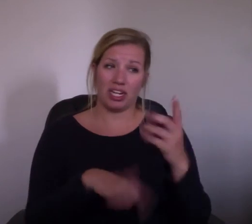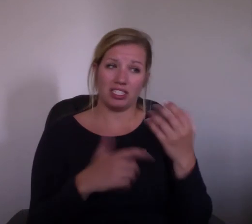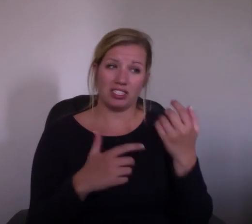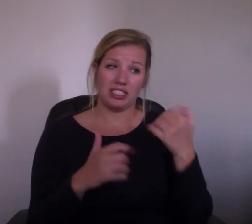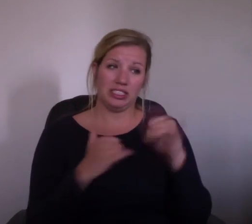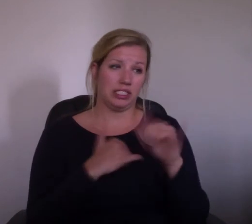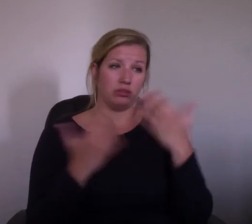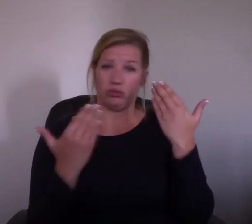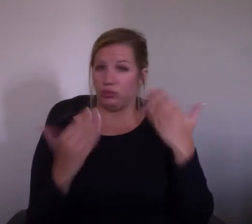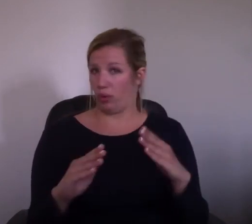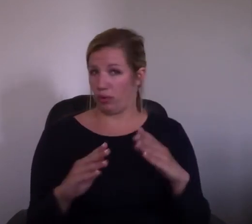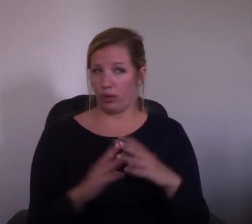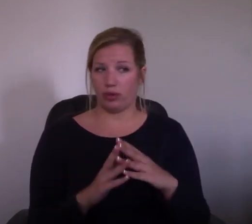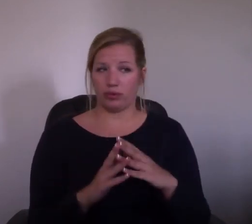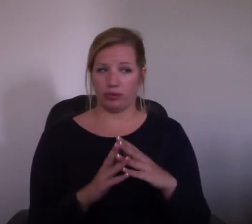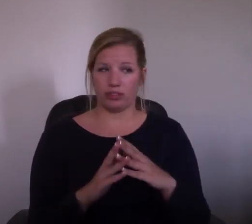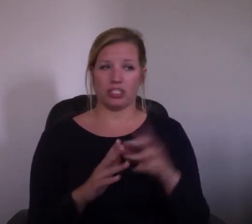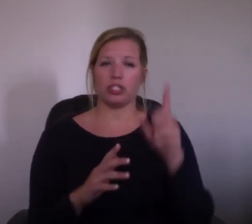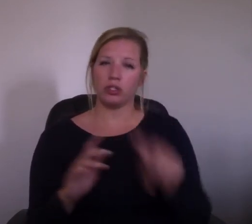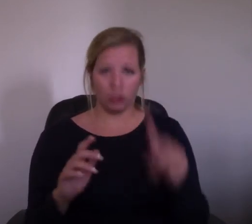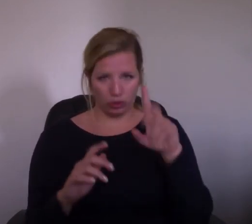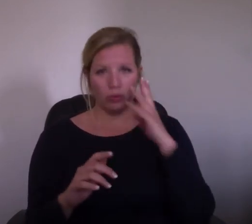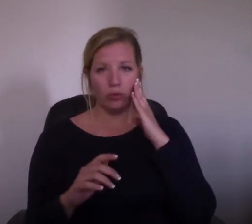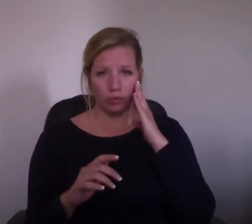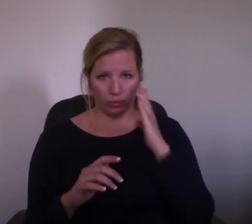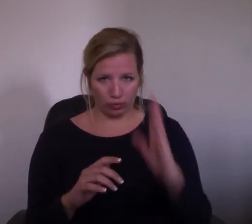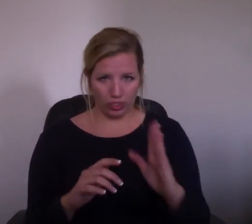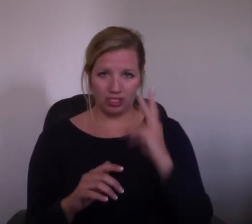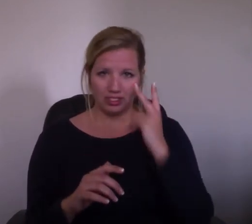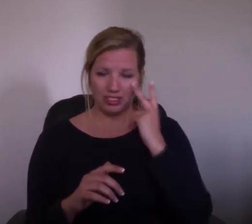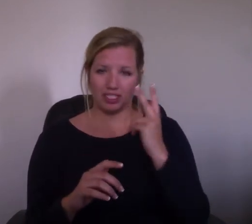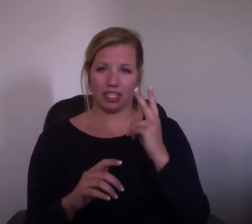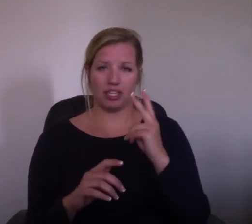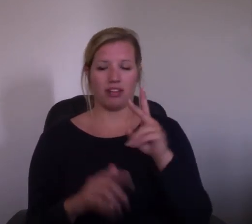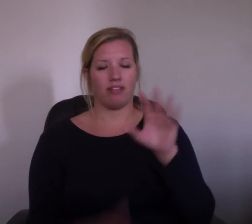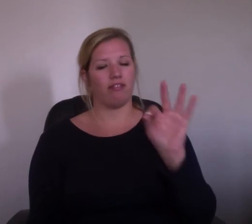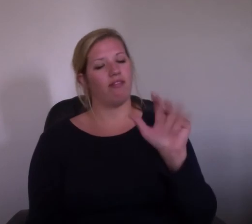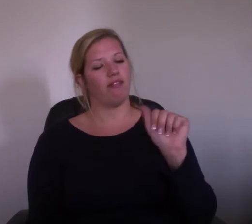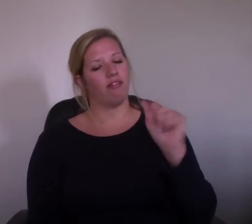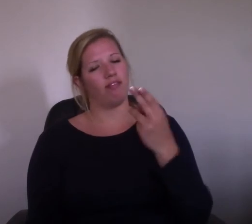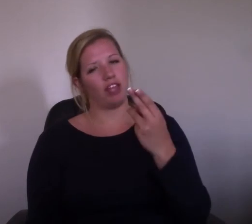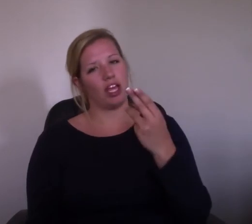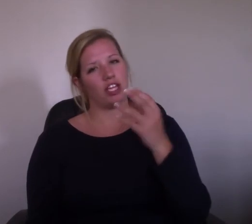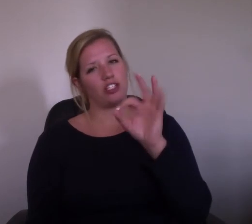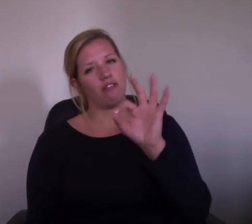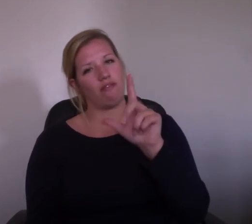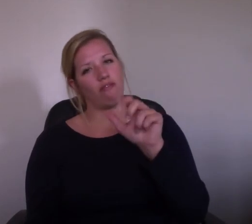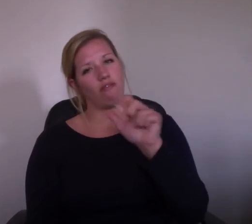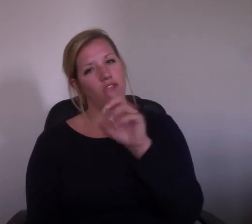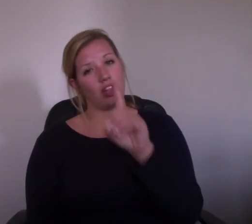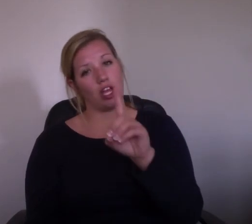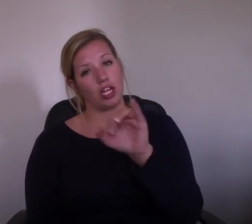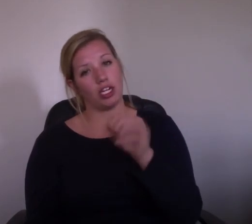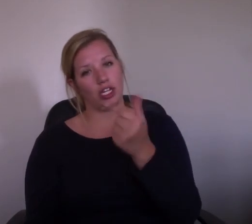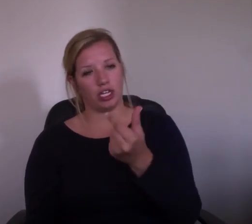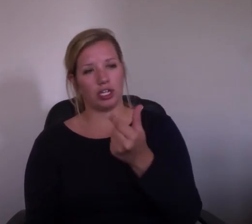the National Weather Service put out a watch in advance of flash flooding, river flooding, severe weather, because